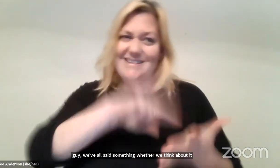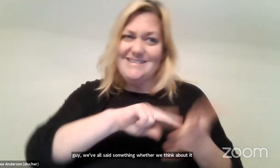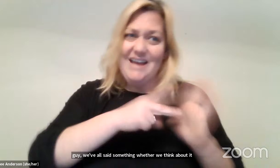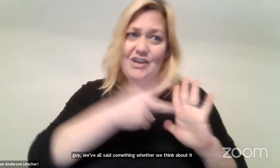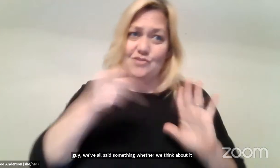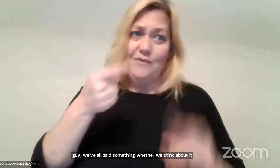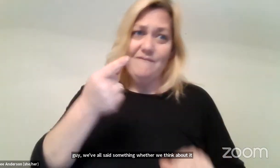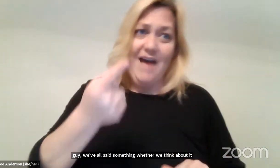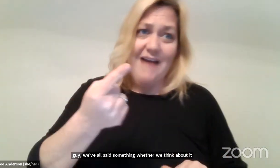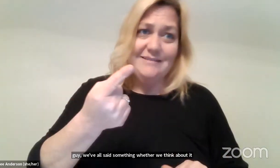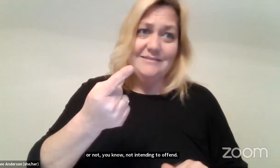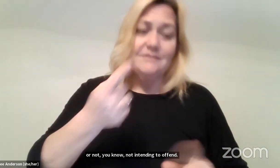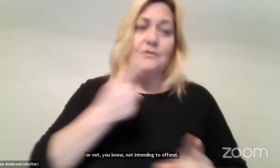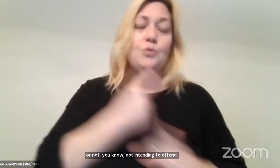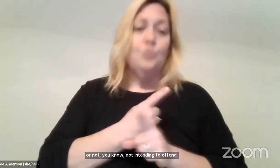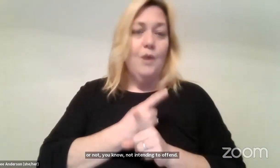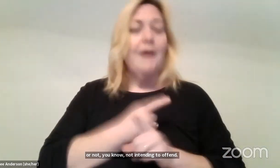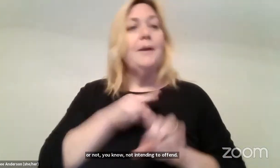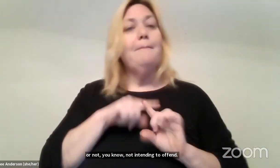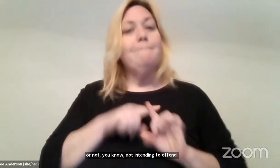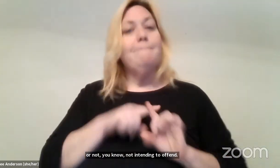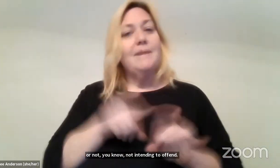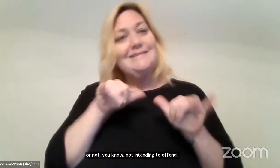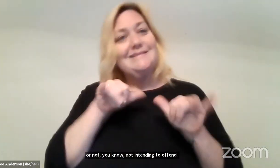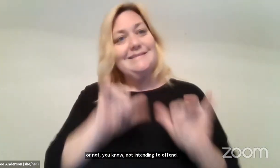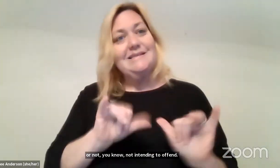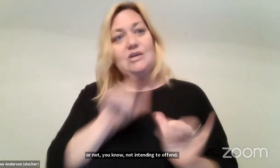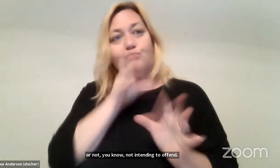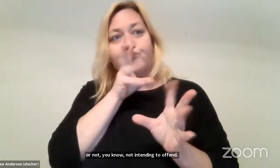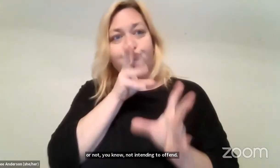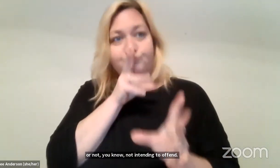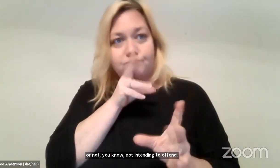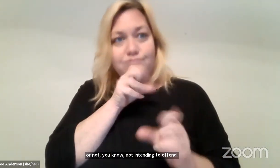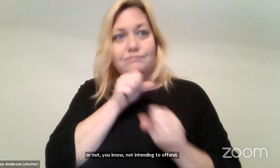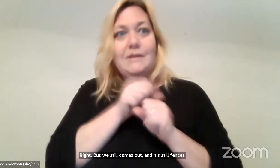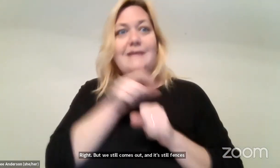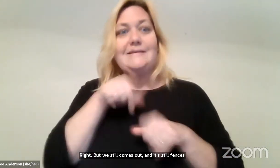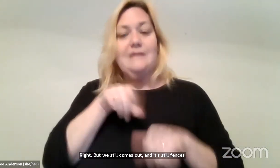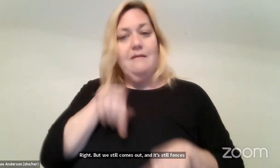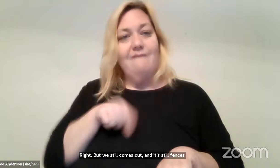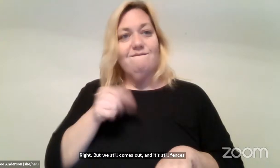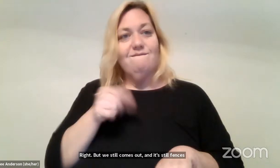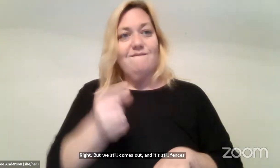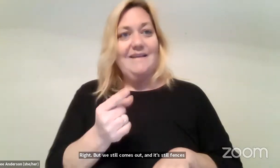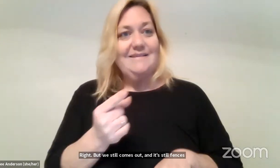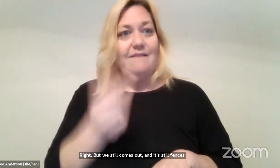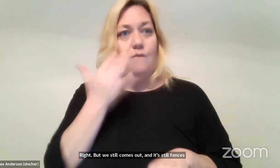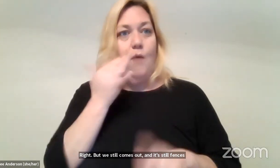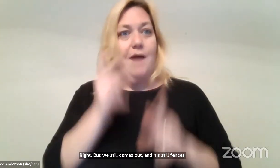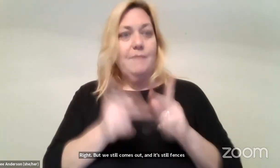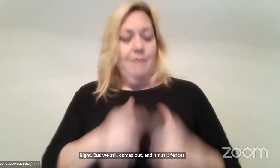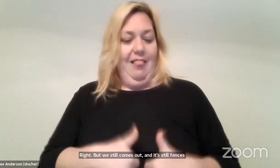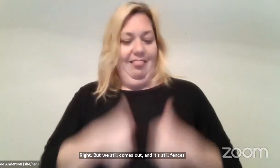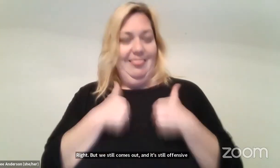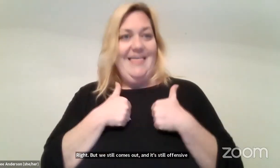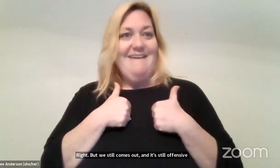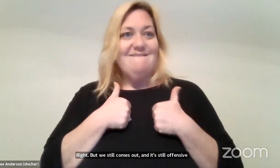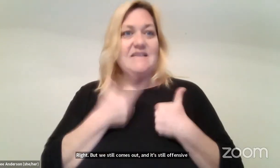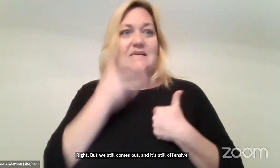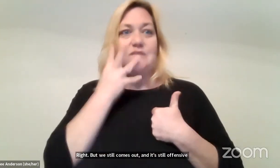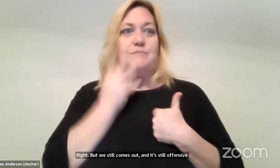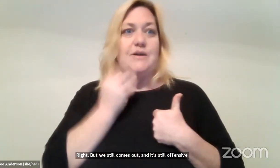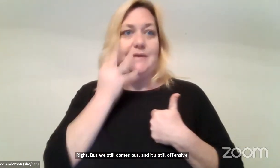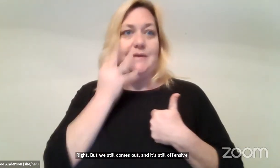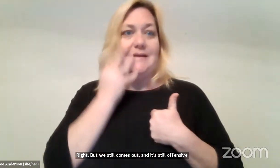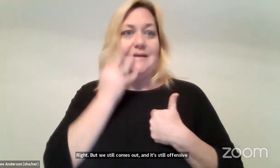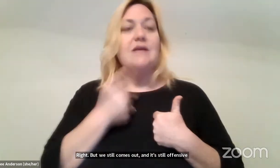offend, right? But it still comes out and it's still offensive because of people's lived experiences. And I think, honestly, we